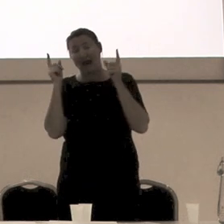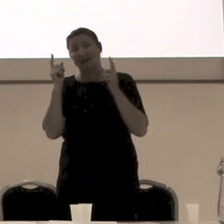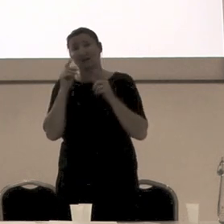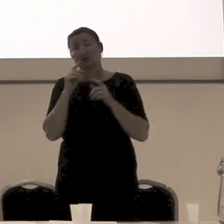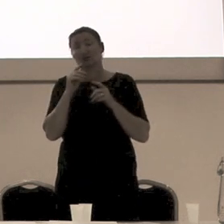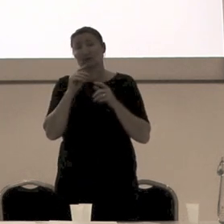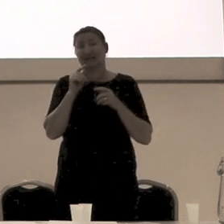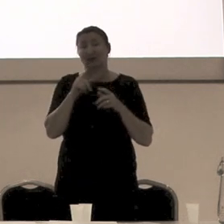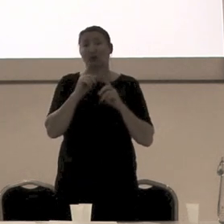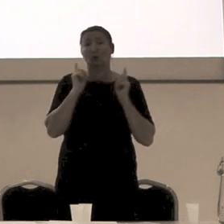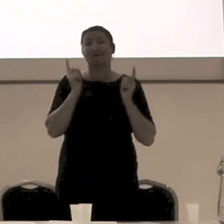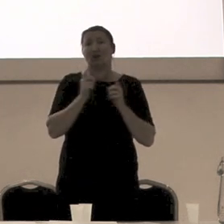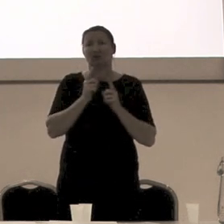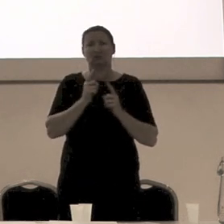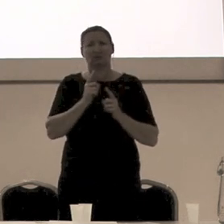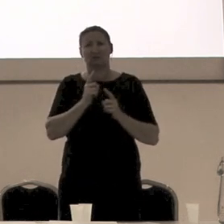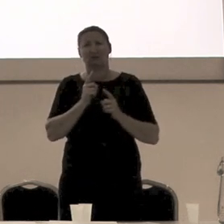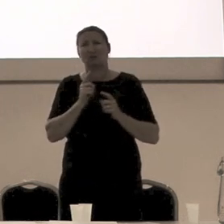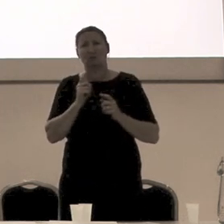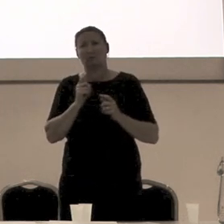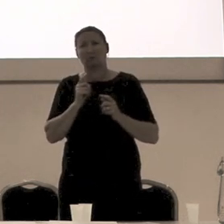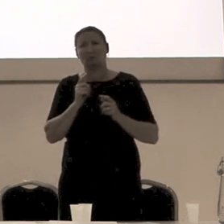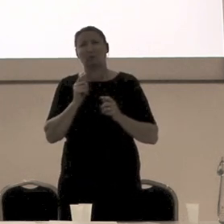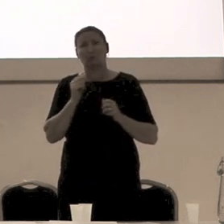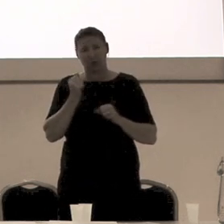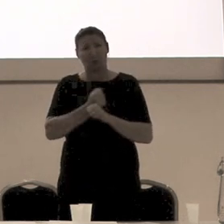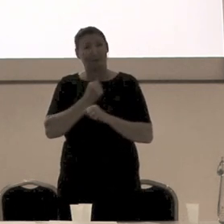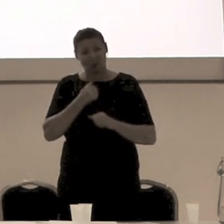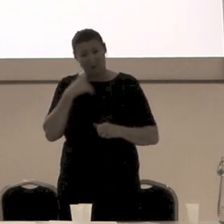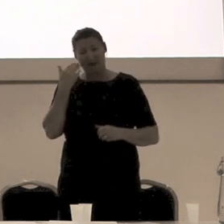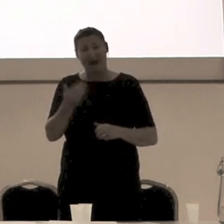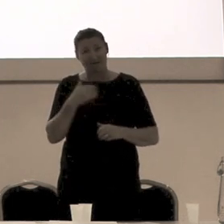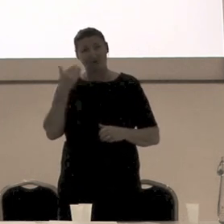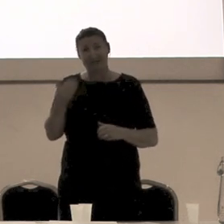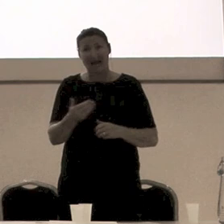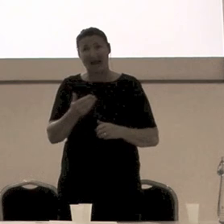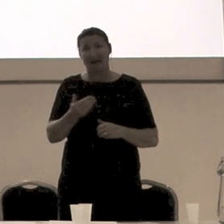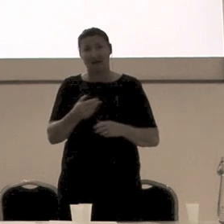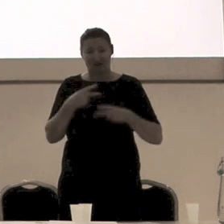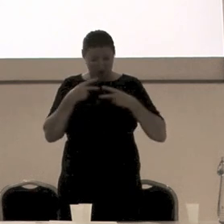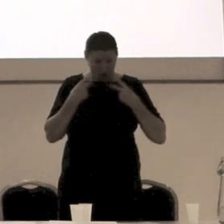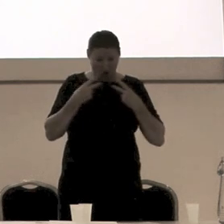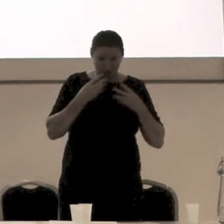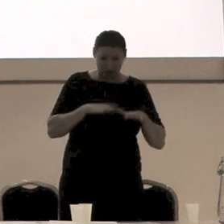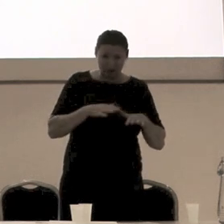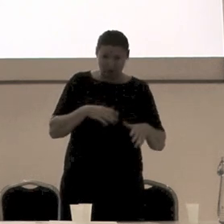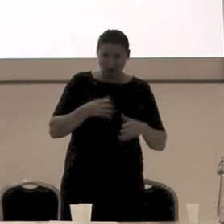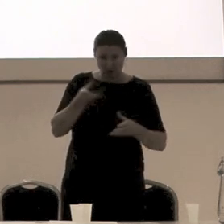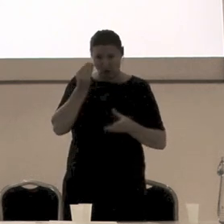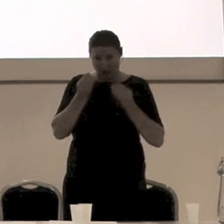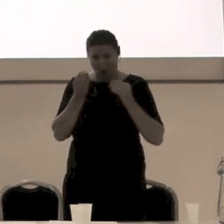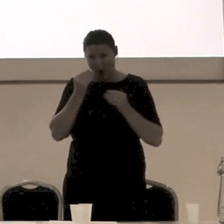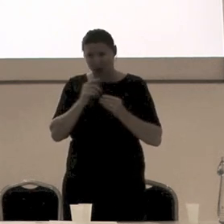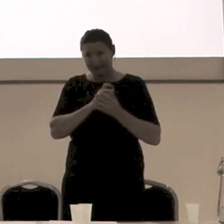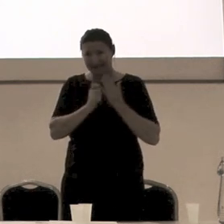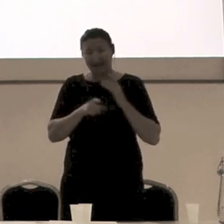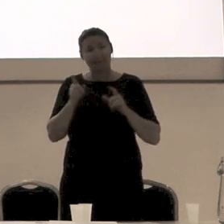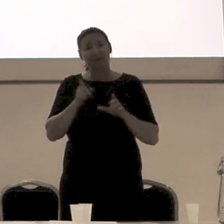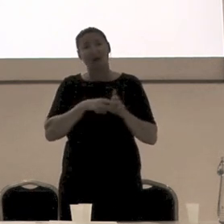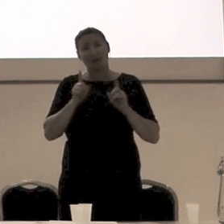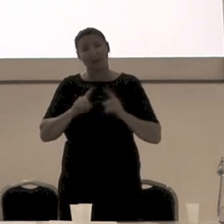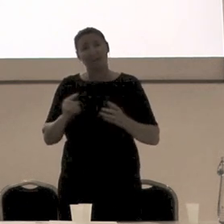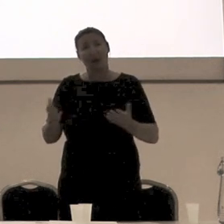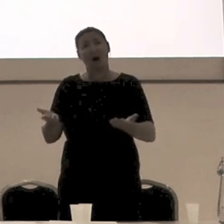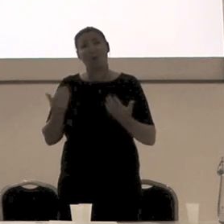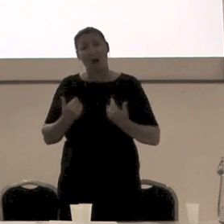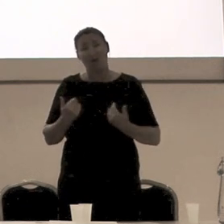students at university. But we shouldn't be needing to do that. We should be doing it from the nursery upwards, so that all disabled young people are welcome